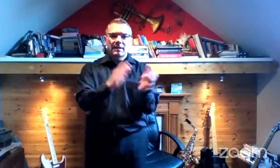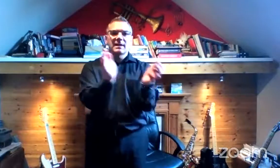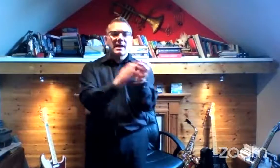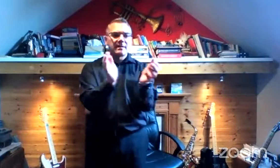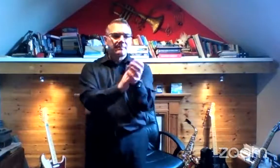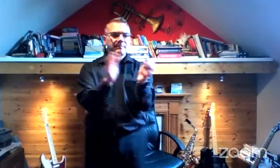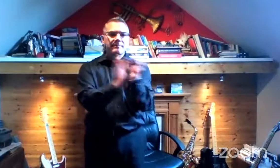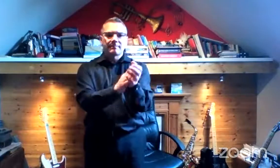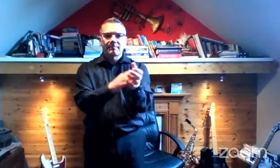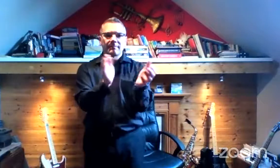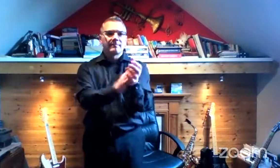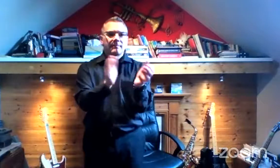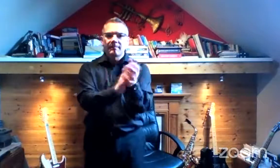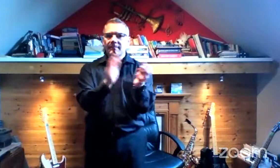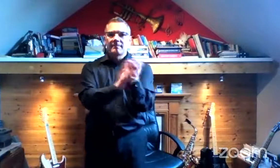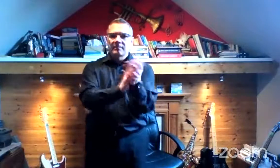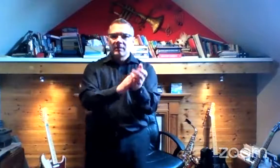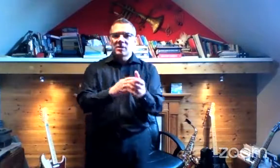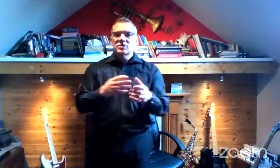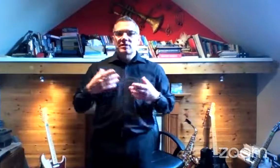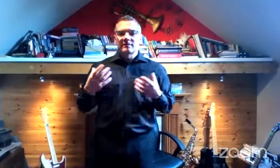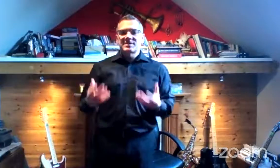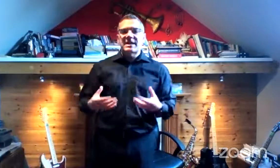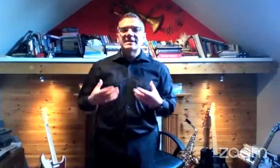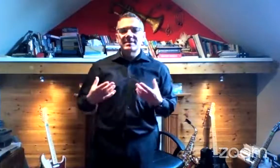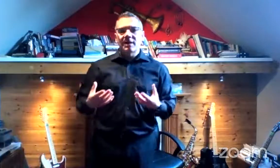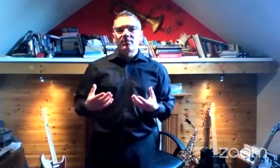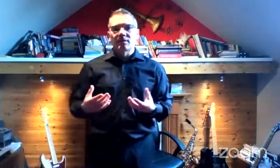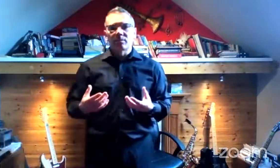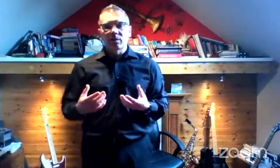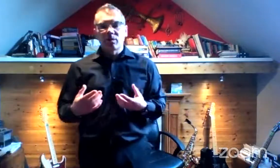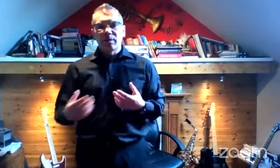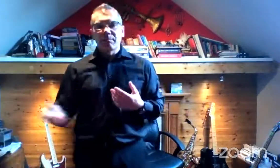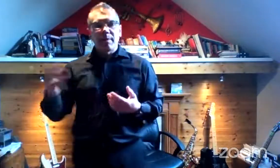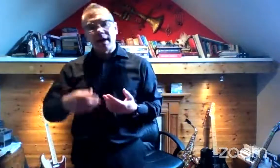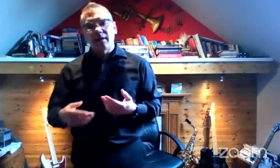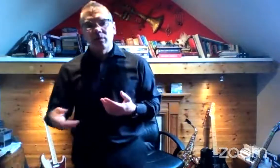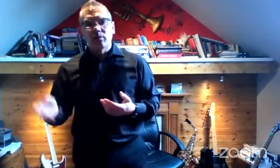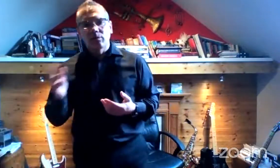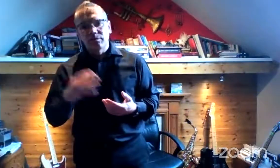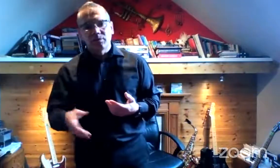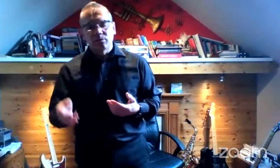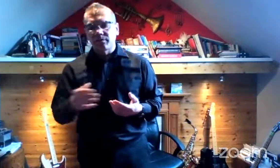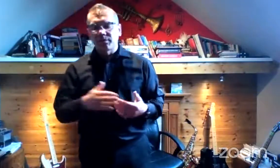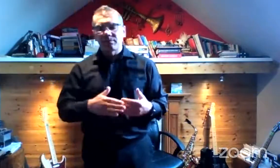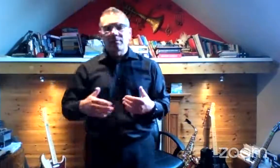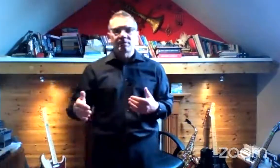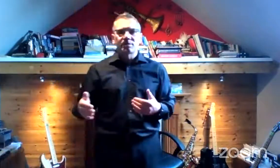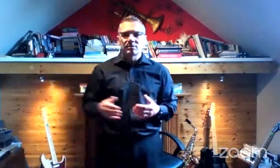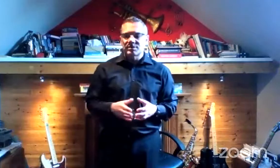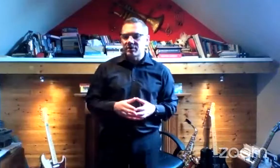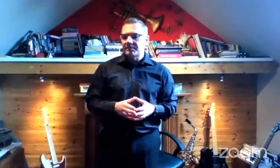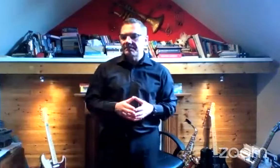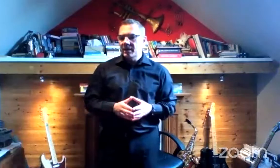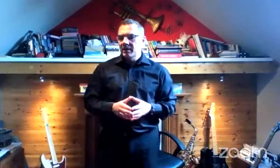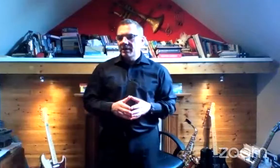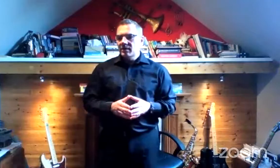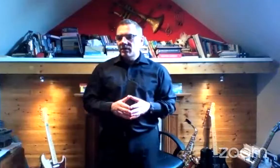And again, so you'll sense that rhythm coming back over and over throughout this whole song.